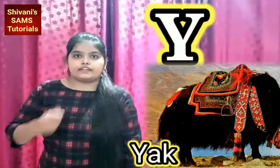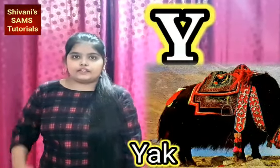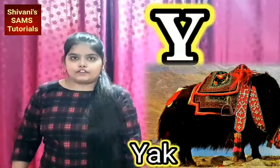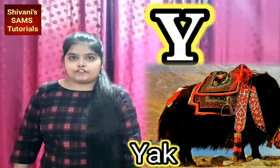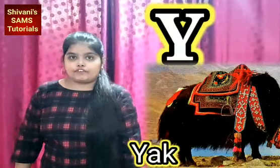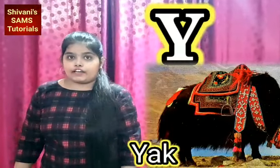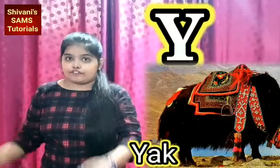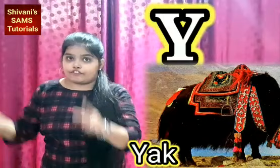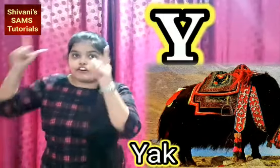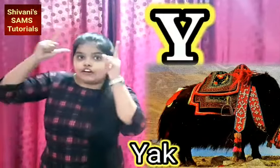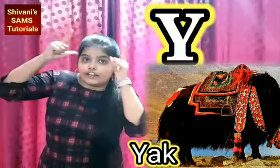Y for